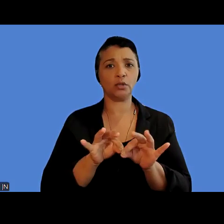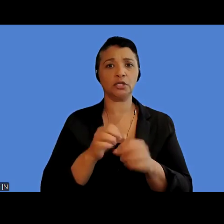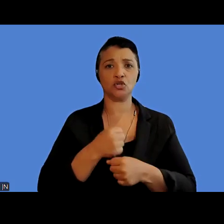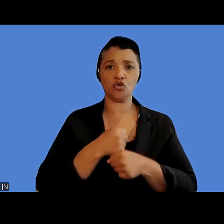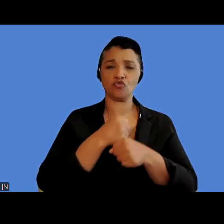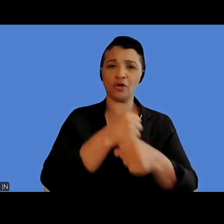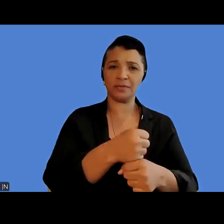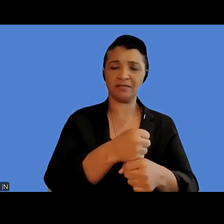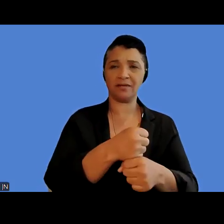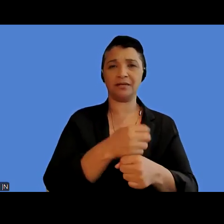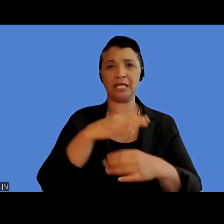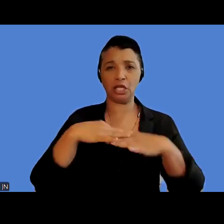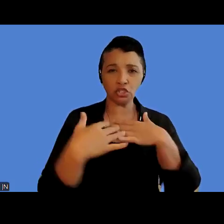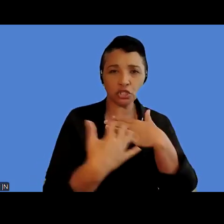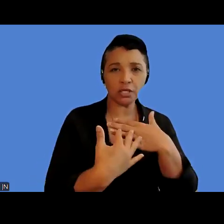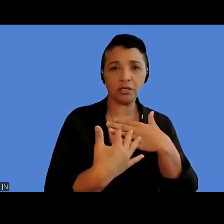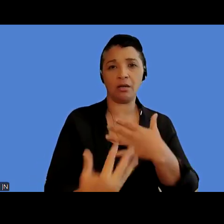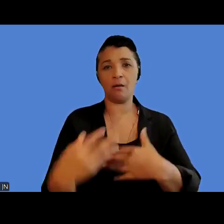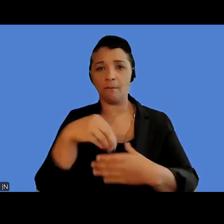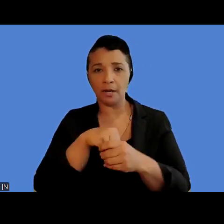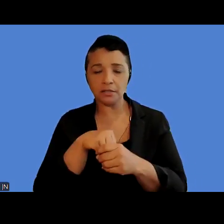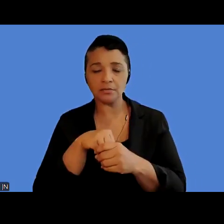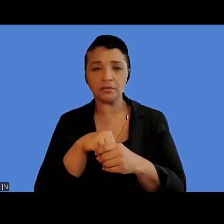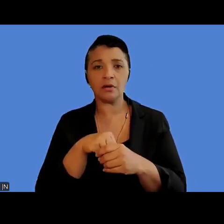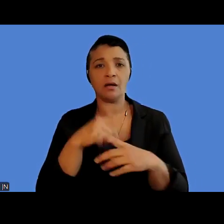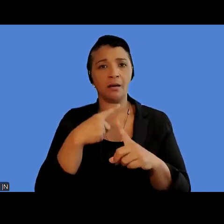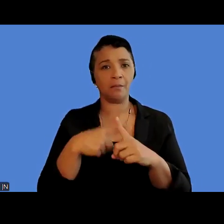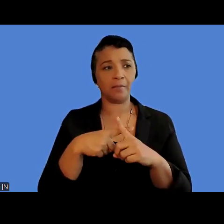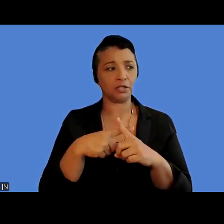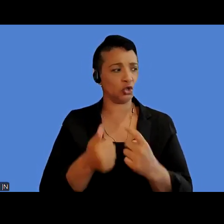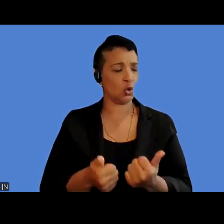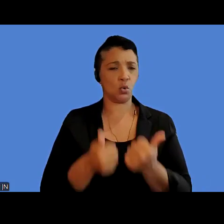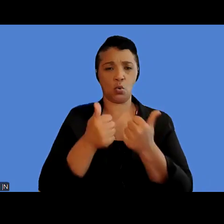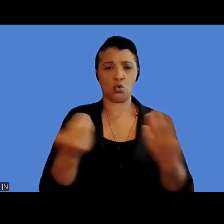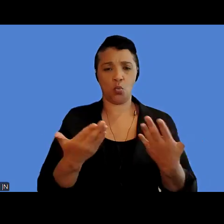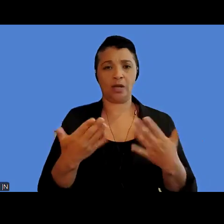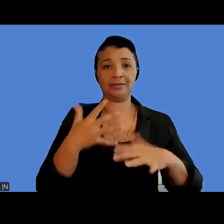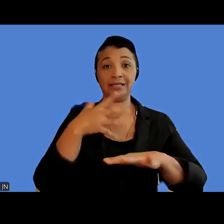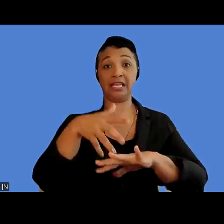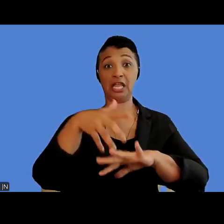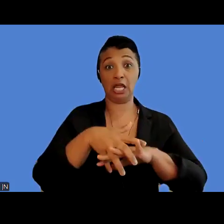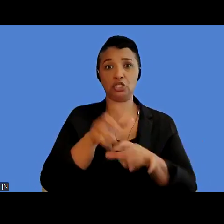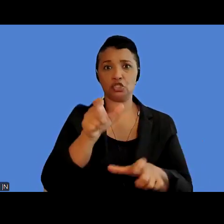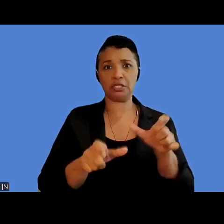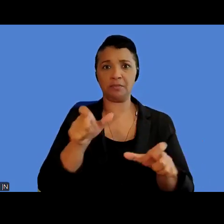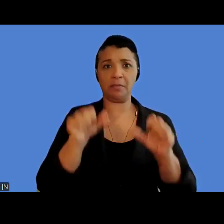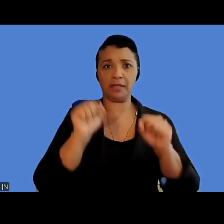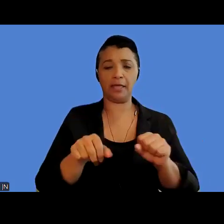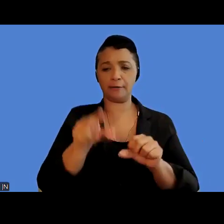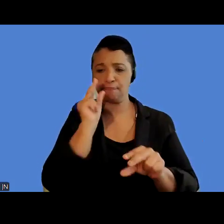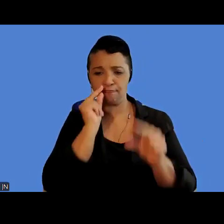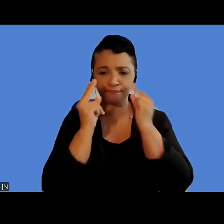representation, participation, and especially in the way in which all the indigenous voices need to be heard.